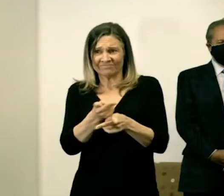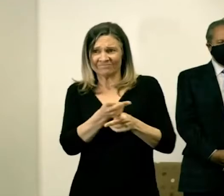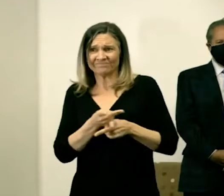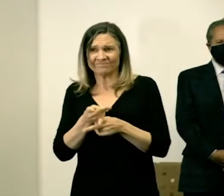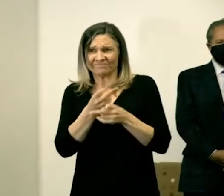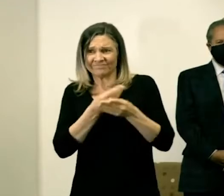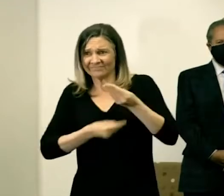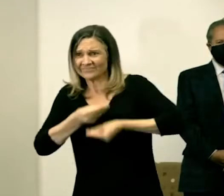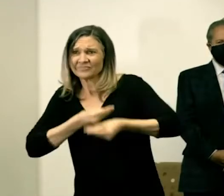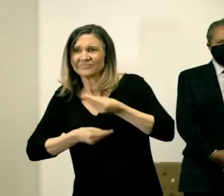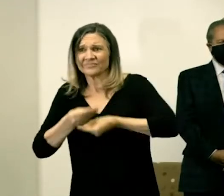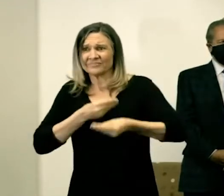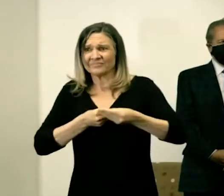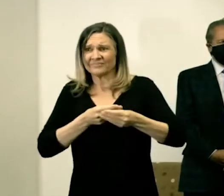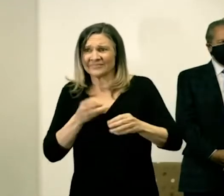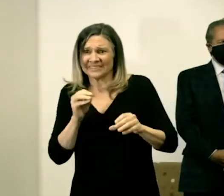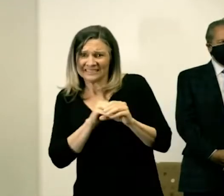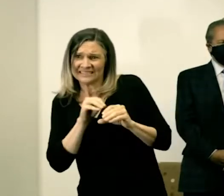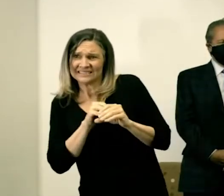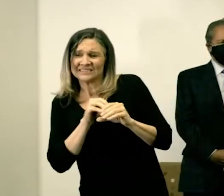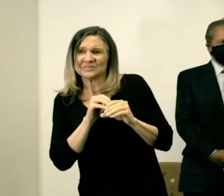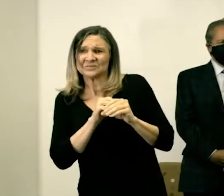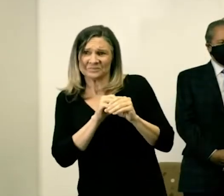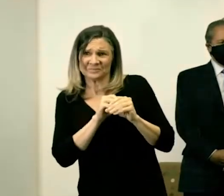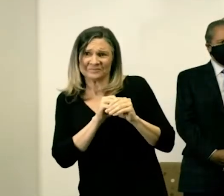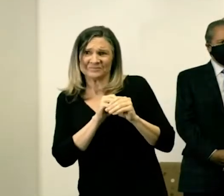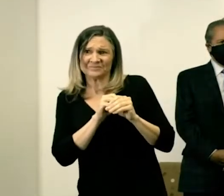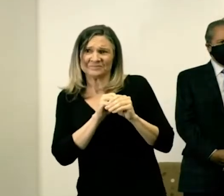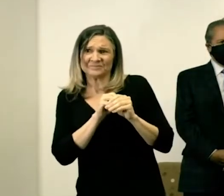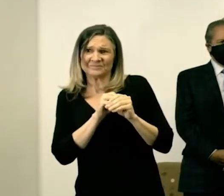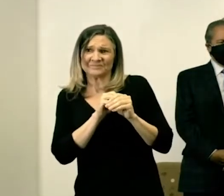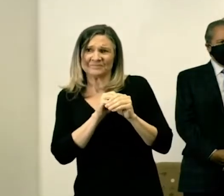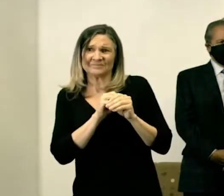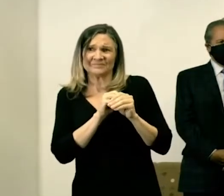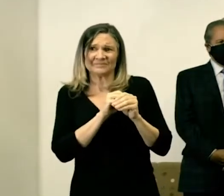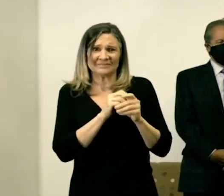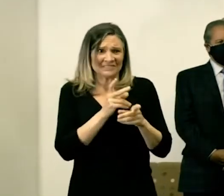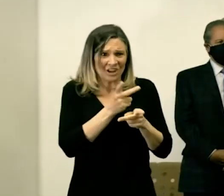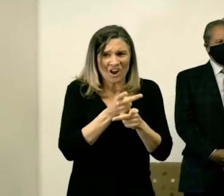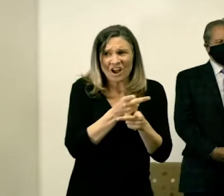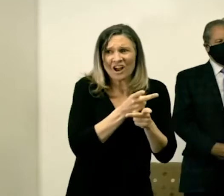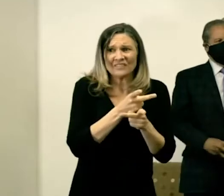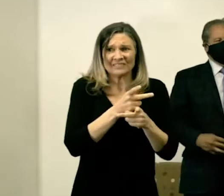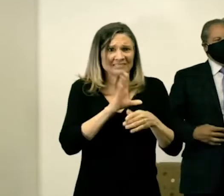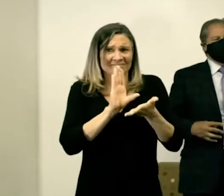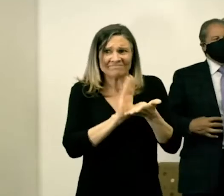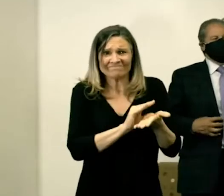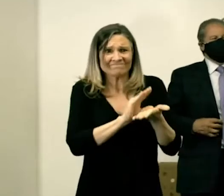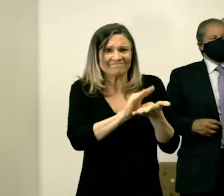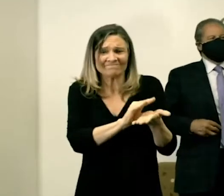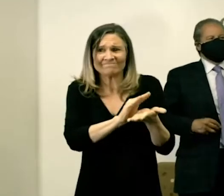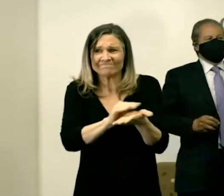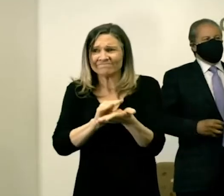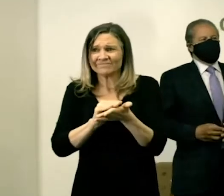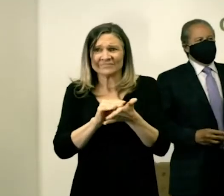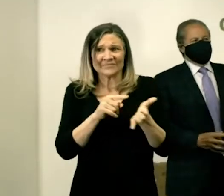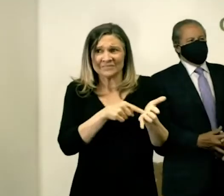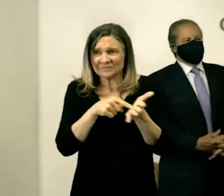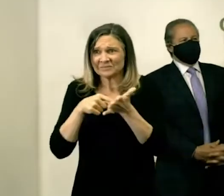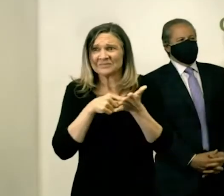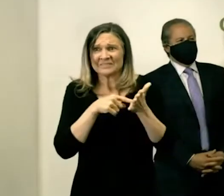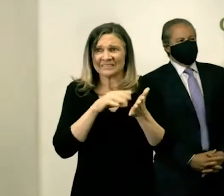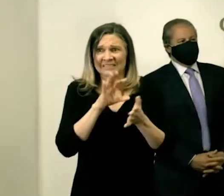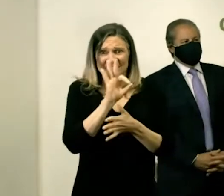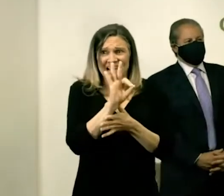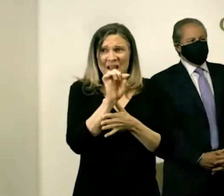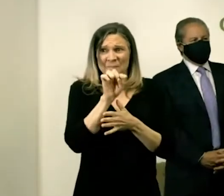record reserves, bond ratings the highest it's been in 2 decades. We're paying down pension obligations, $9.5 billion over the next few years.